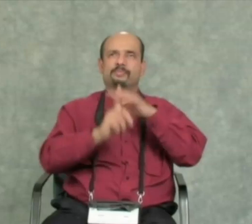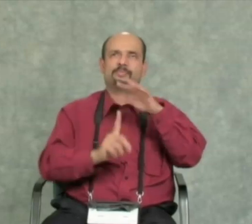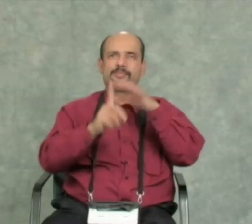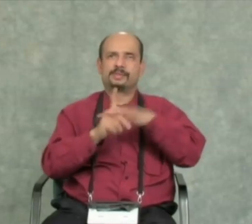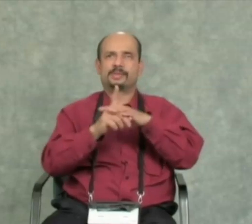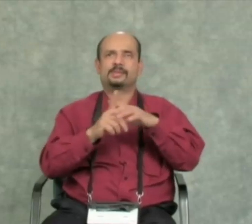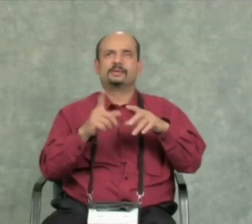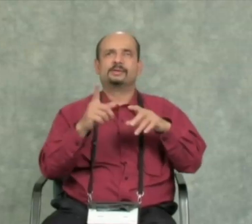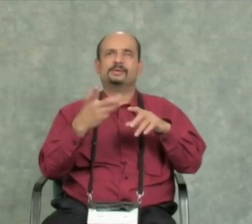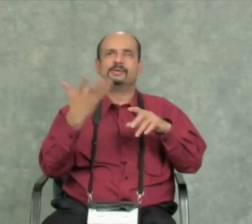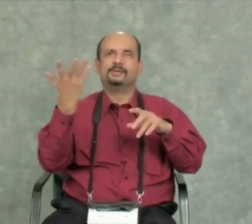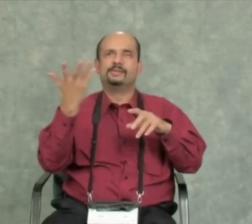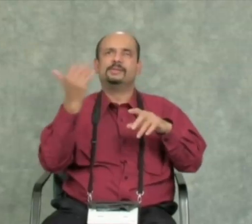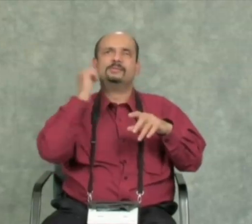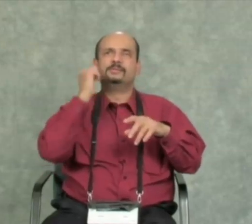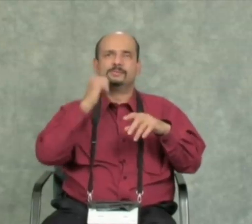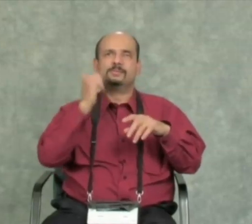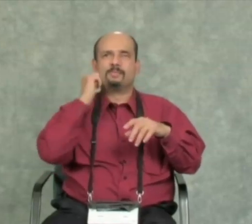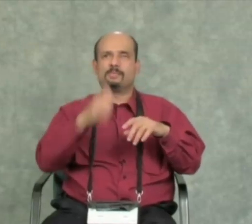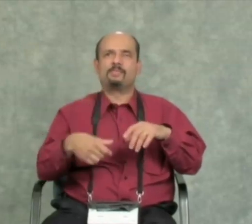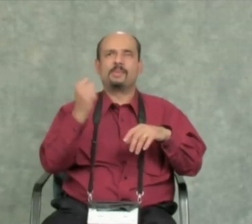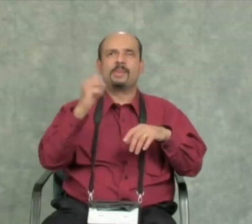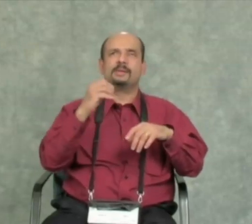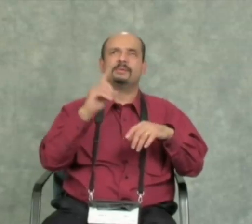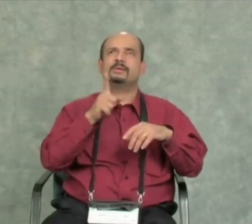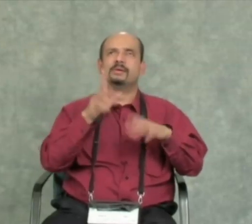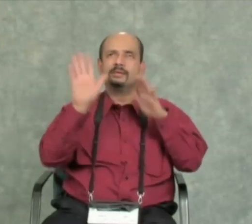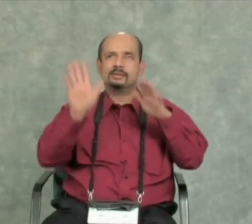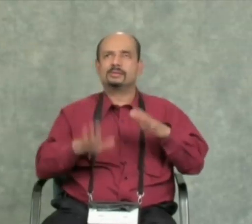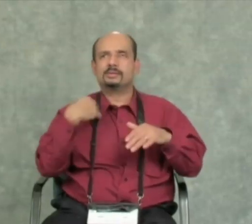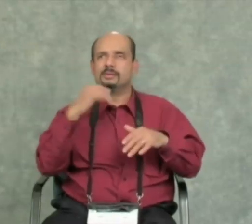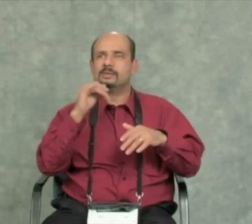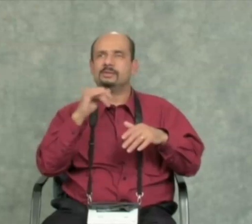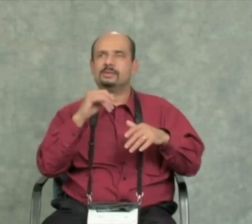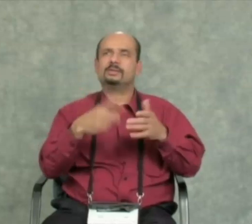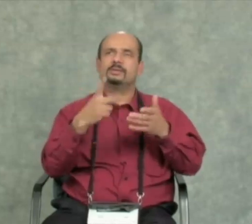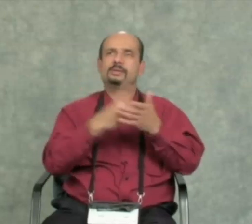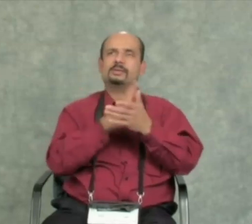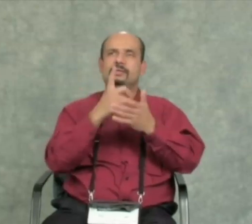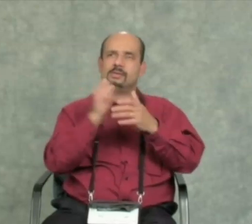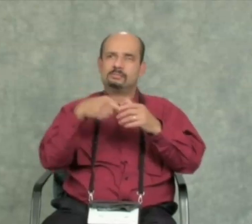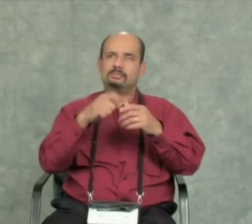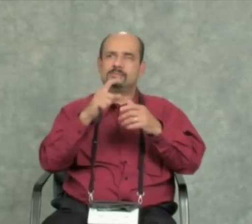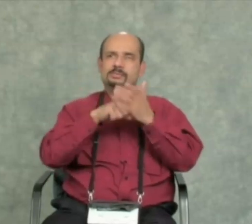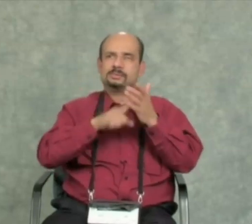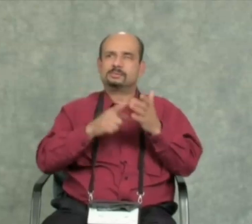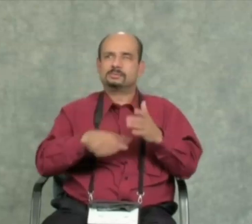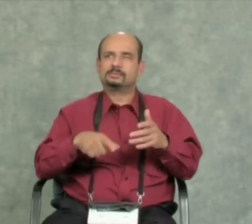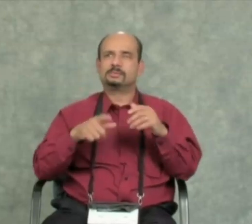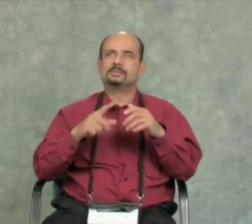I can also use the dictionary app to research different words and the meanings of them. There's a lot of words